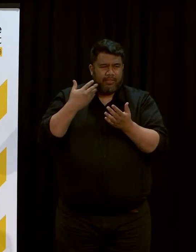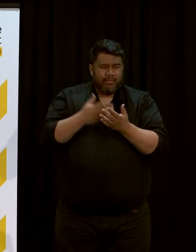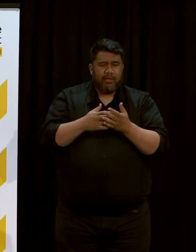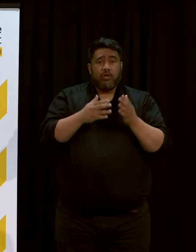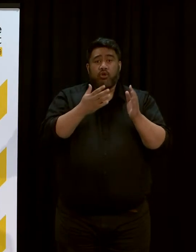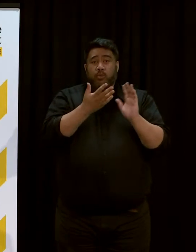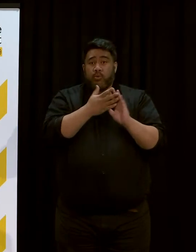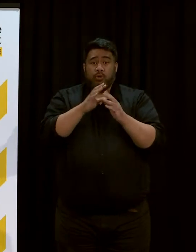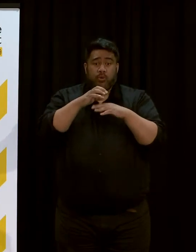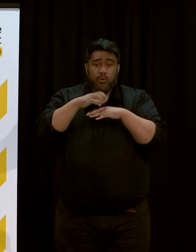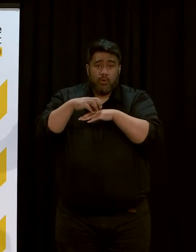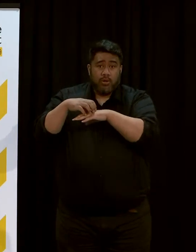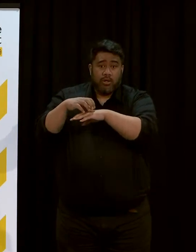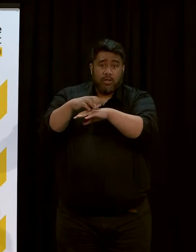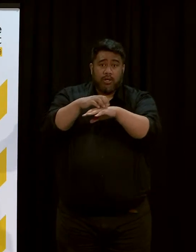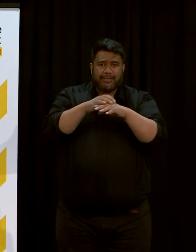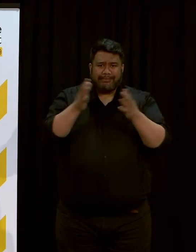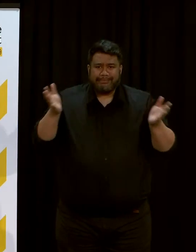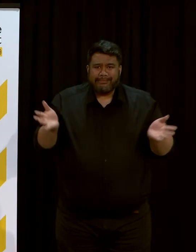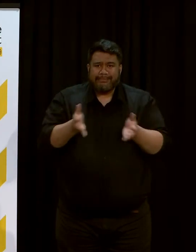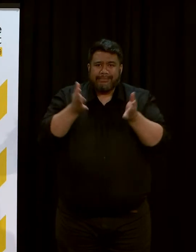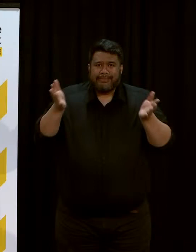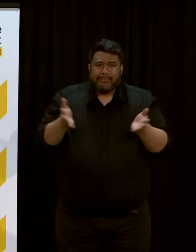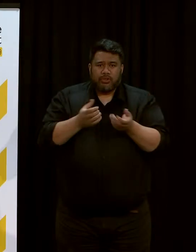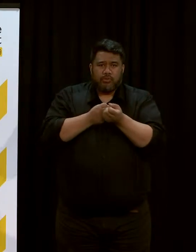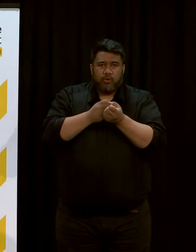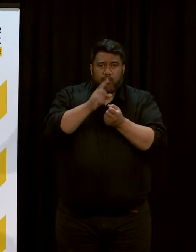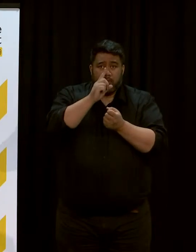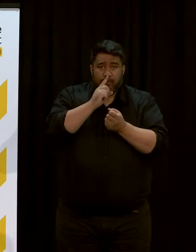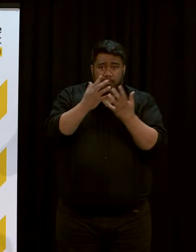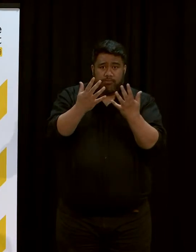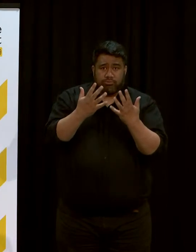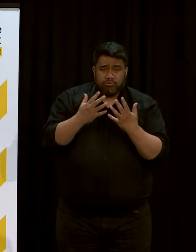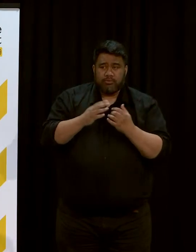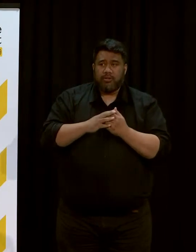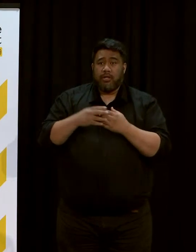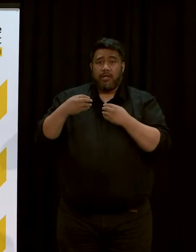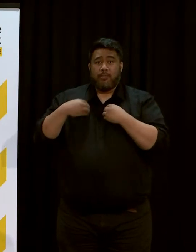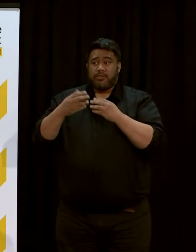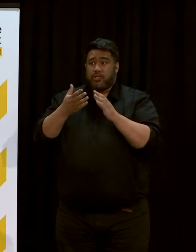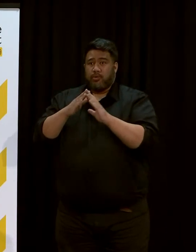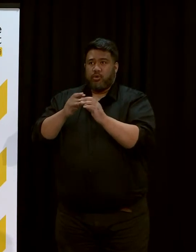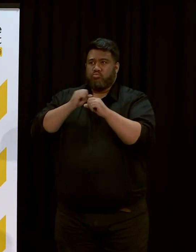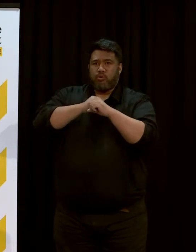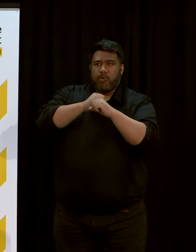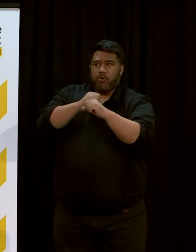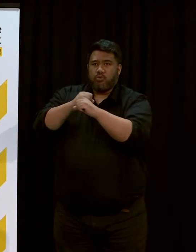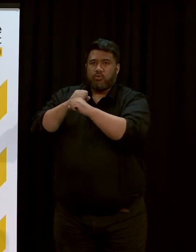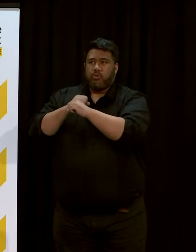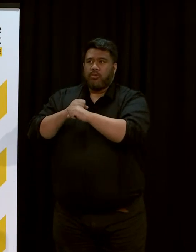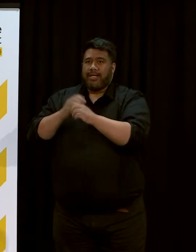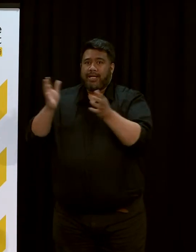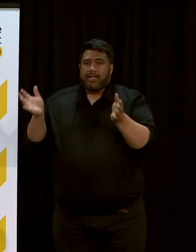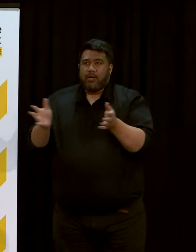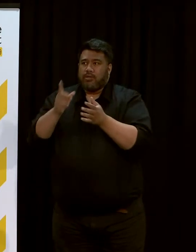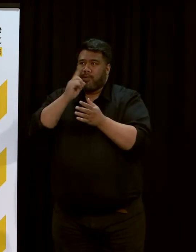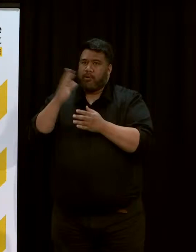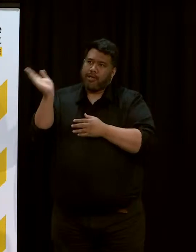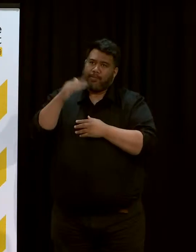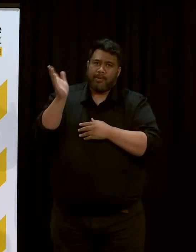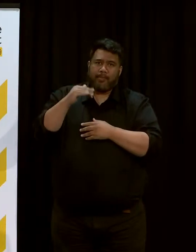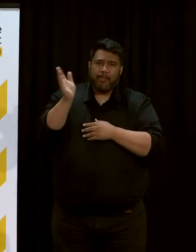organisations who work so hard to support people to be there, the business community who promoted the day and provided every reason and